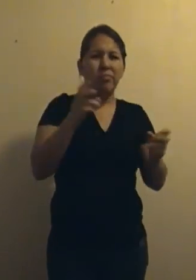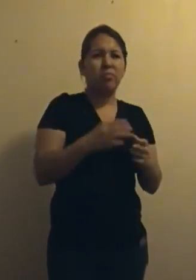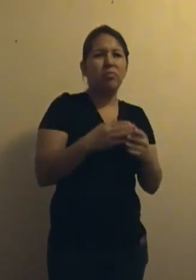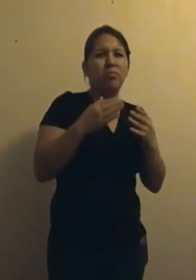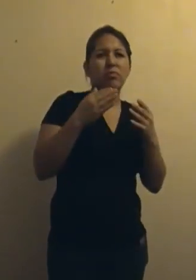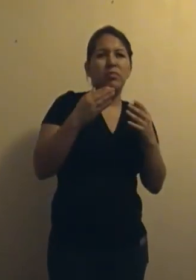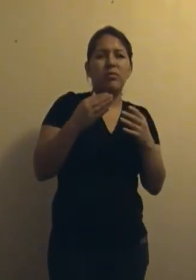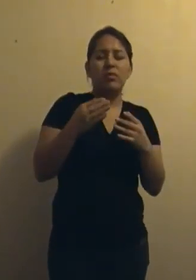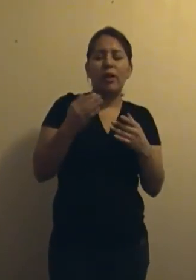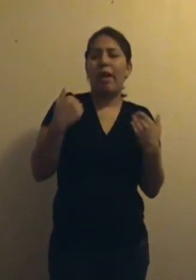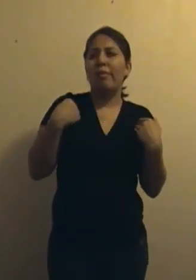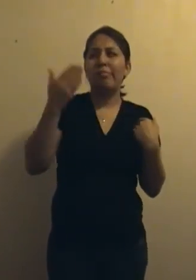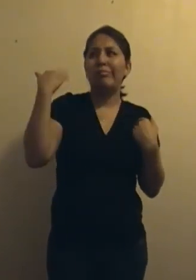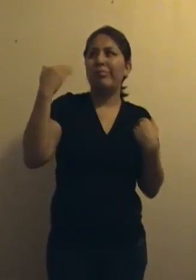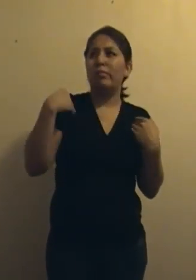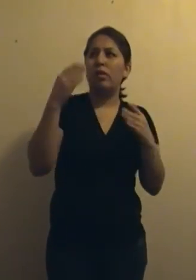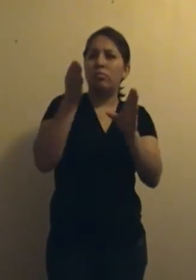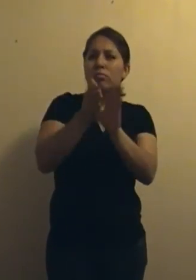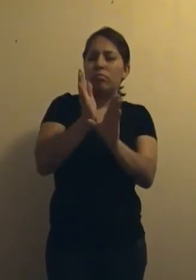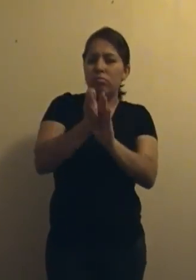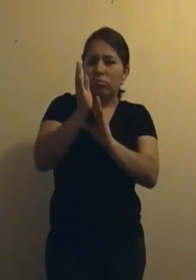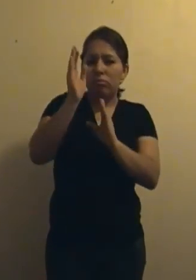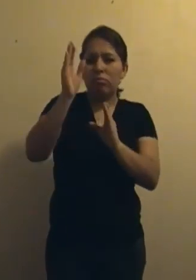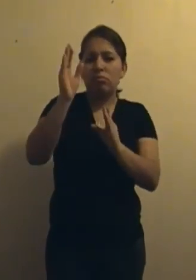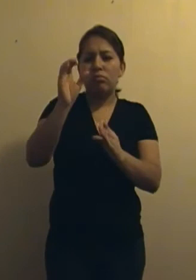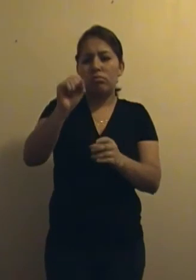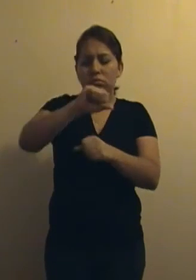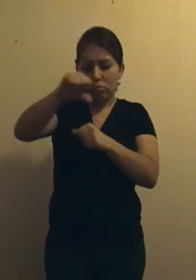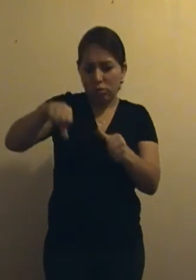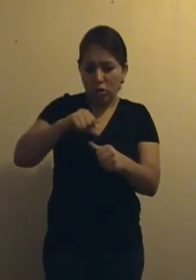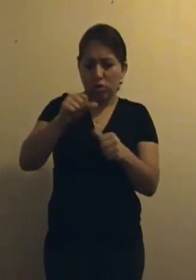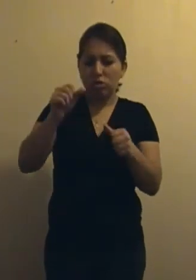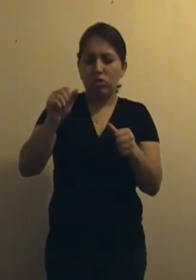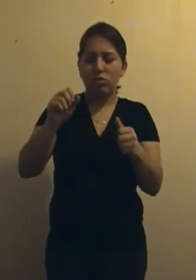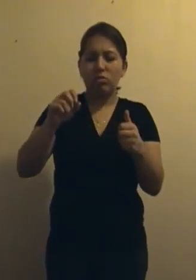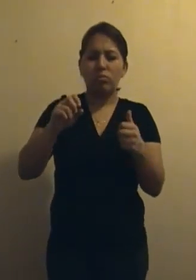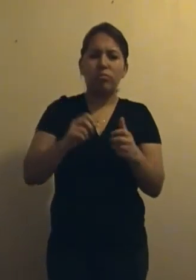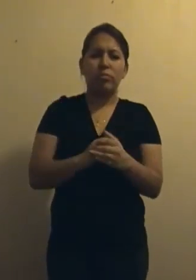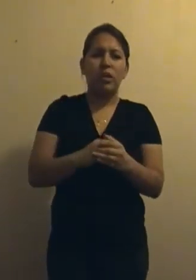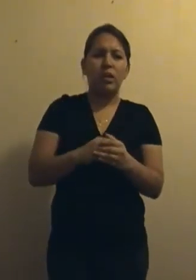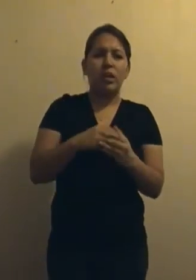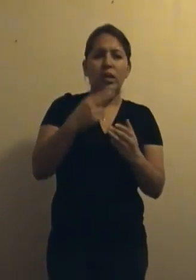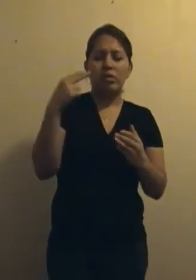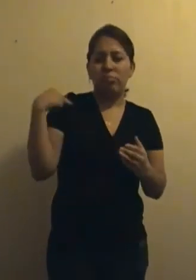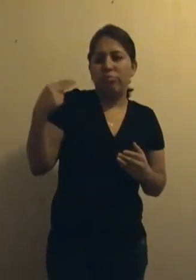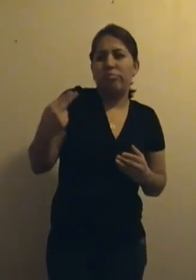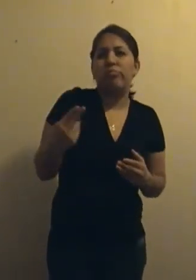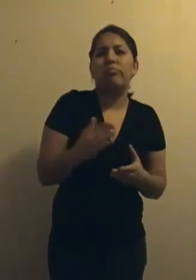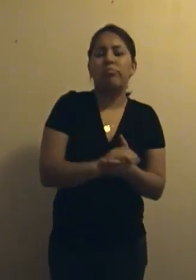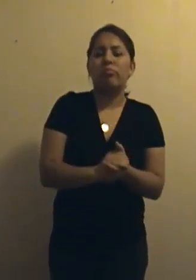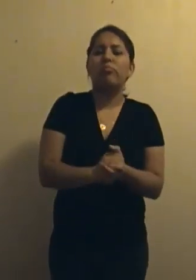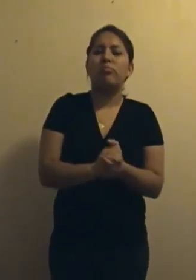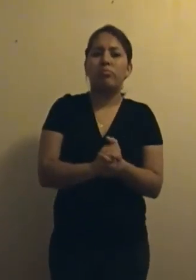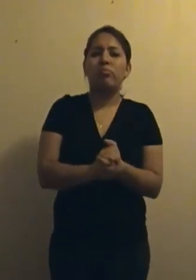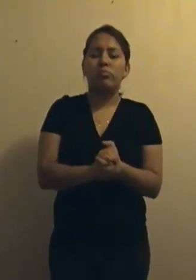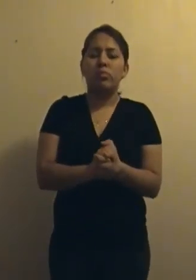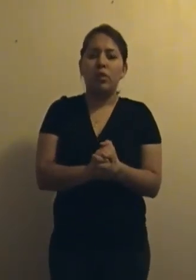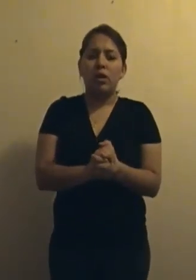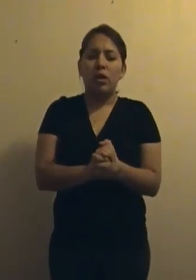biology, sociology, psychology, literature, history, and I arranged my course syllabus into